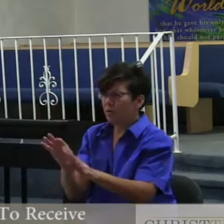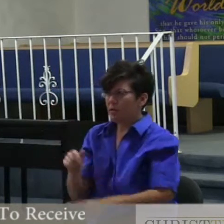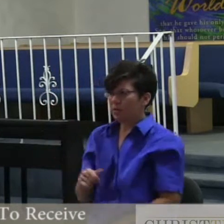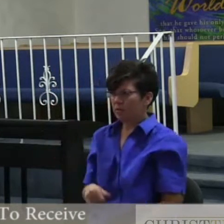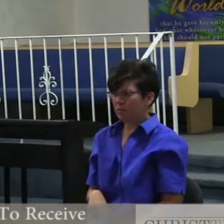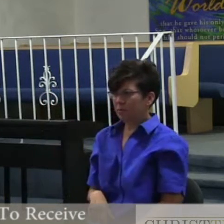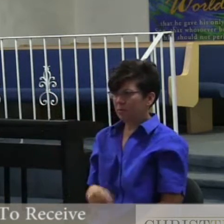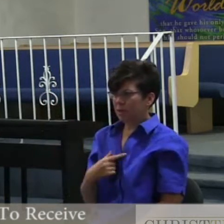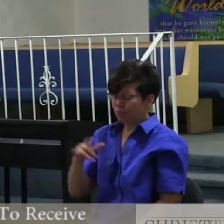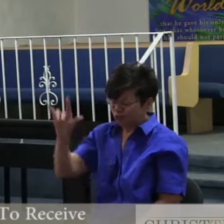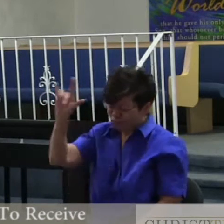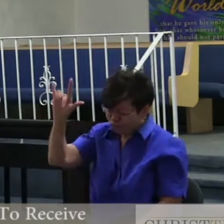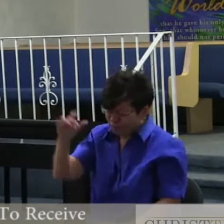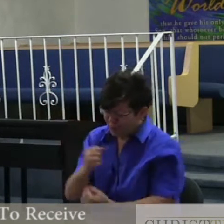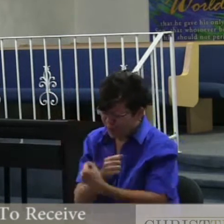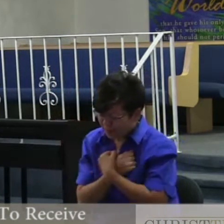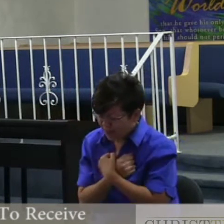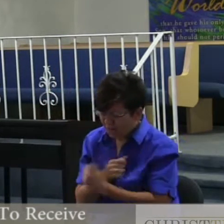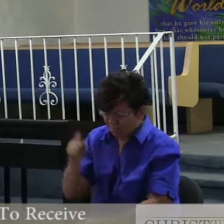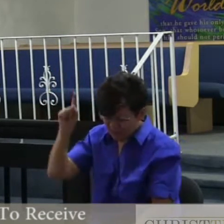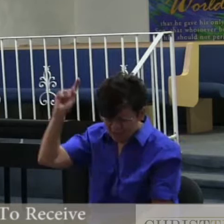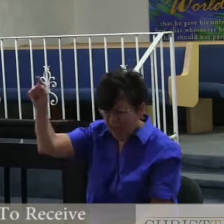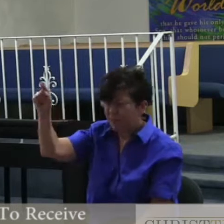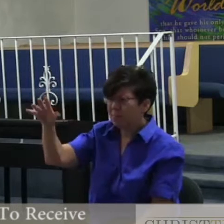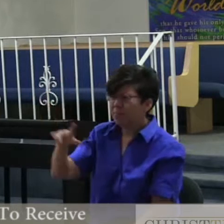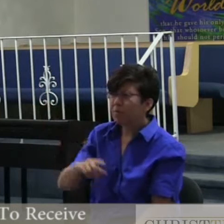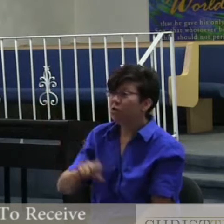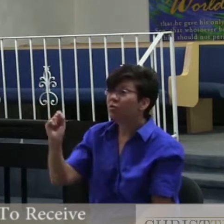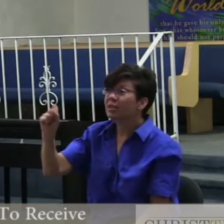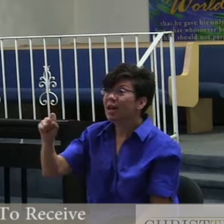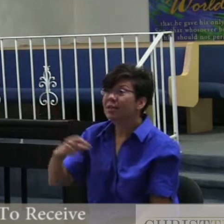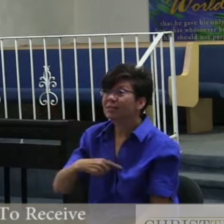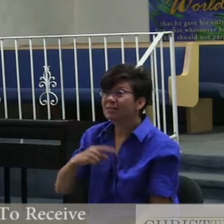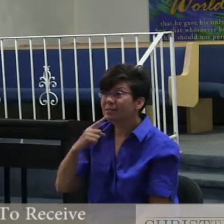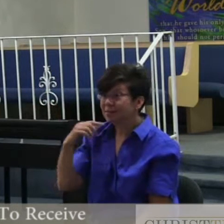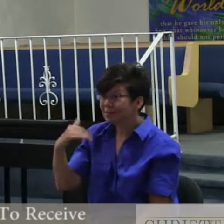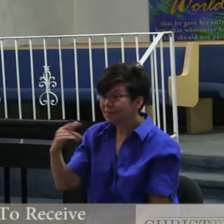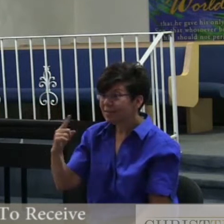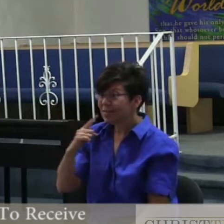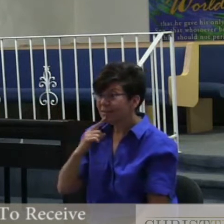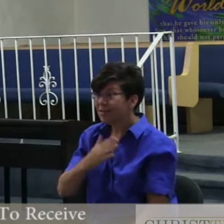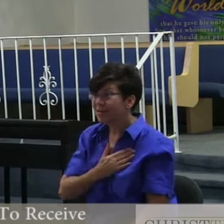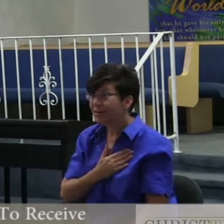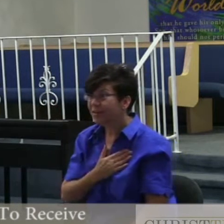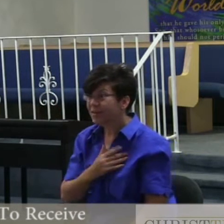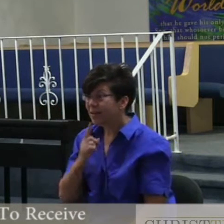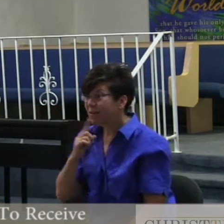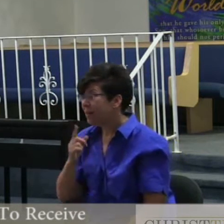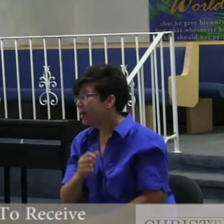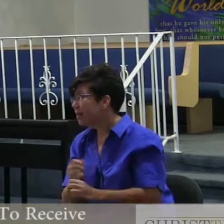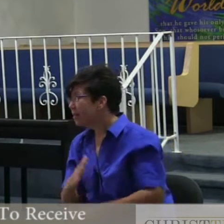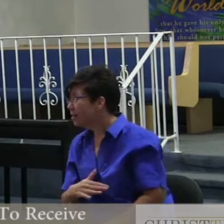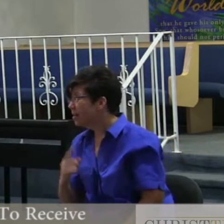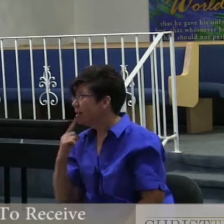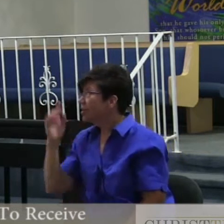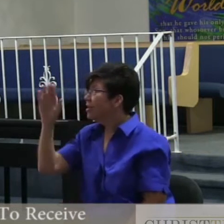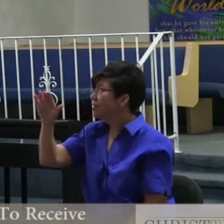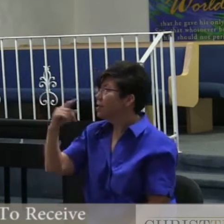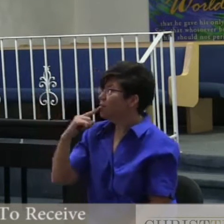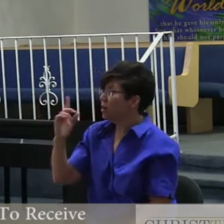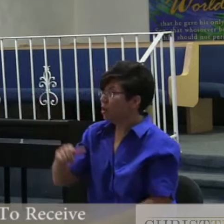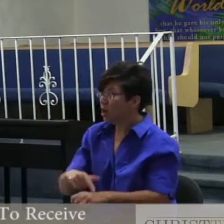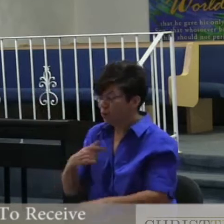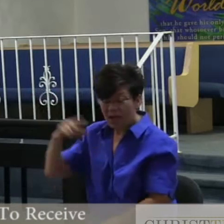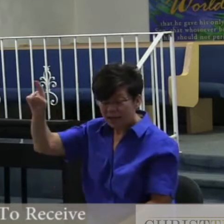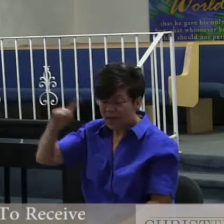love him. Oh, yes, I love him. Oh, you just don't know like I know. He brought me from a long way,